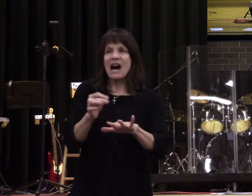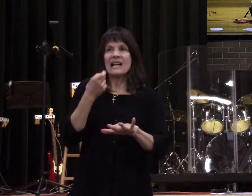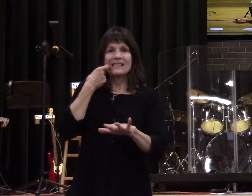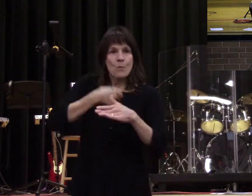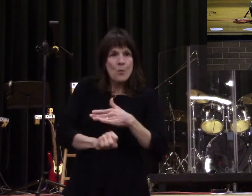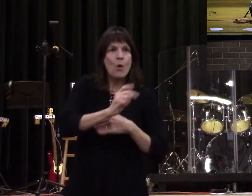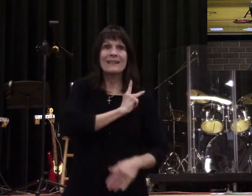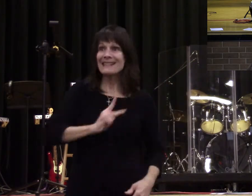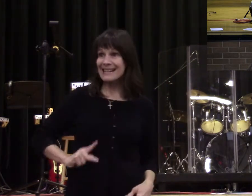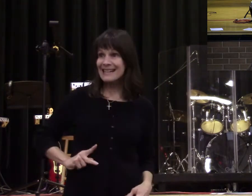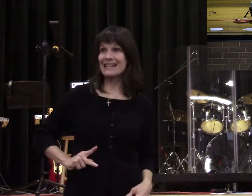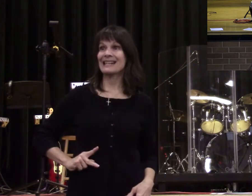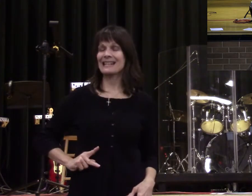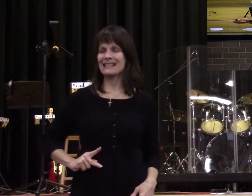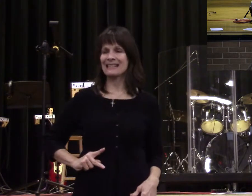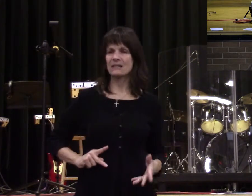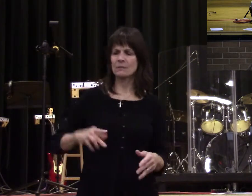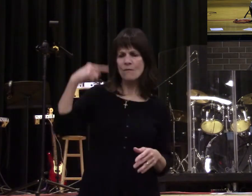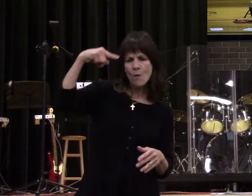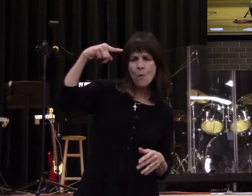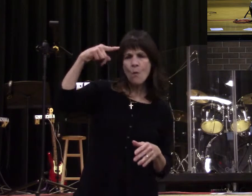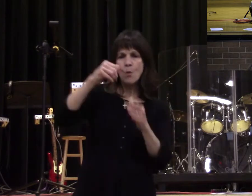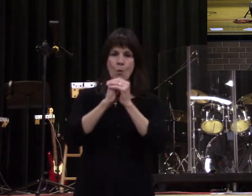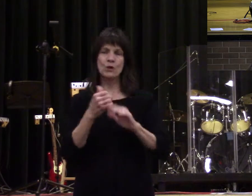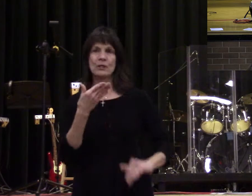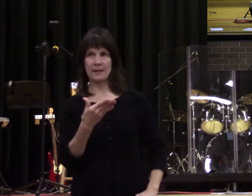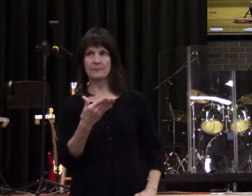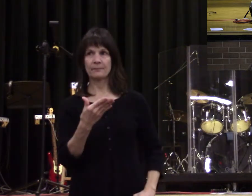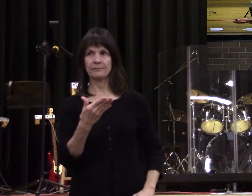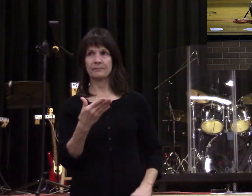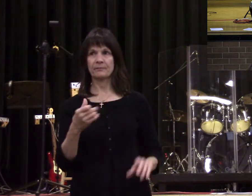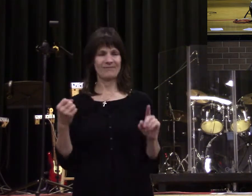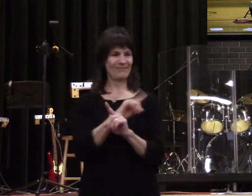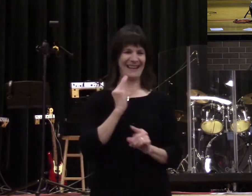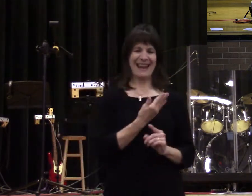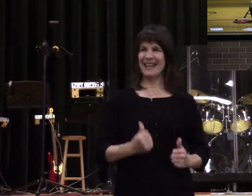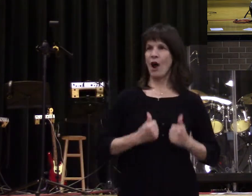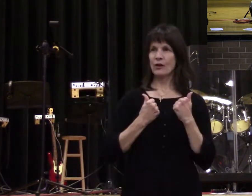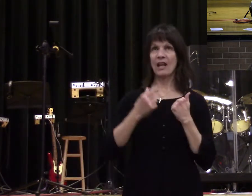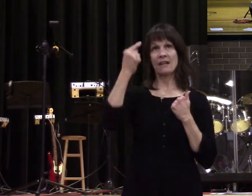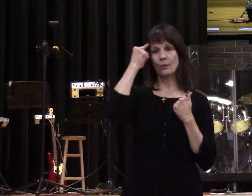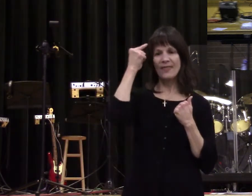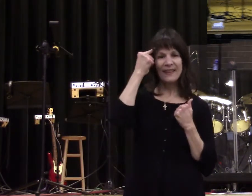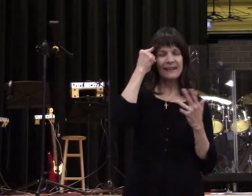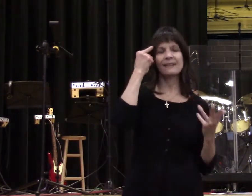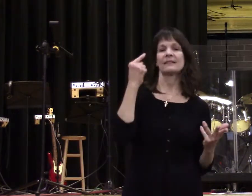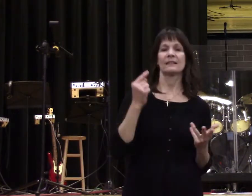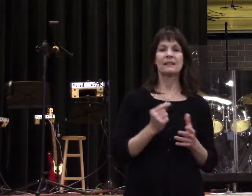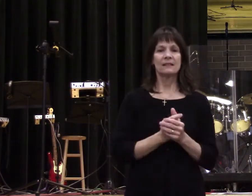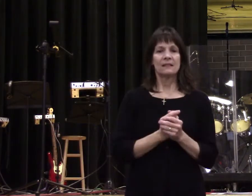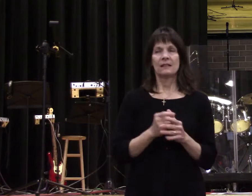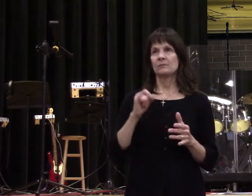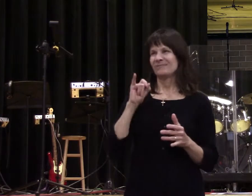worshiping. You know, a lot of times we think things that are so far from reality. So most people think that when the day Jesus was